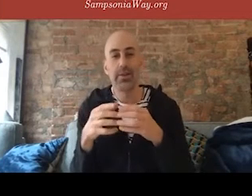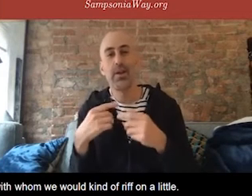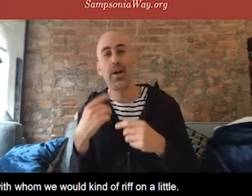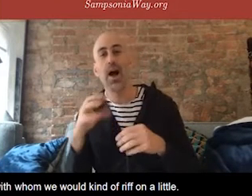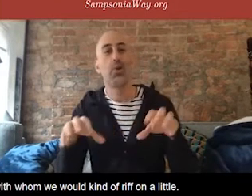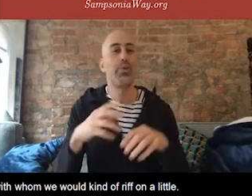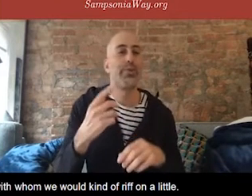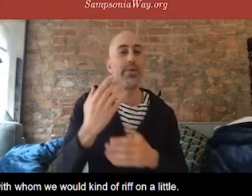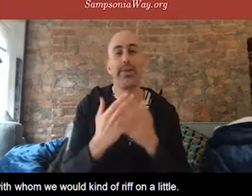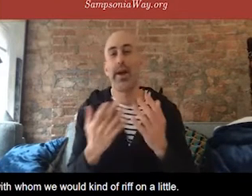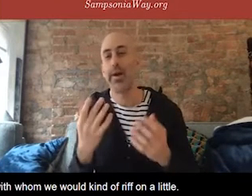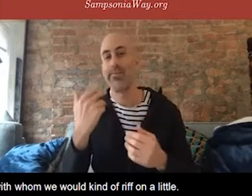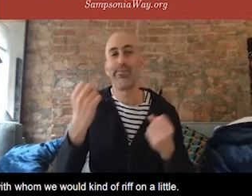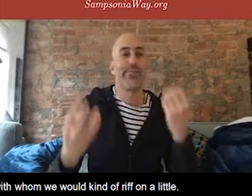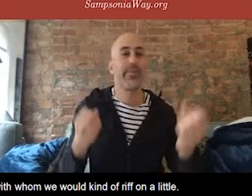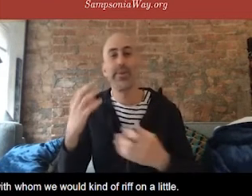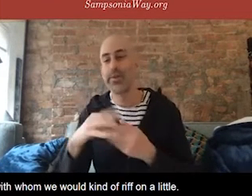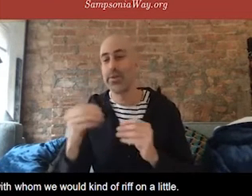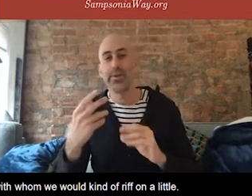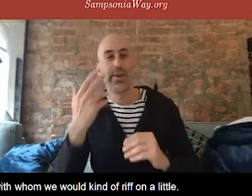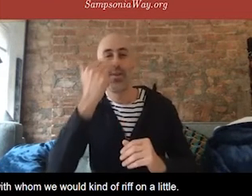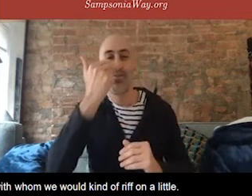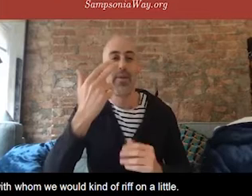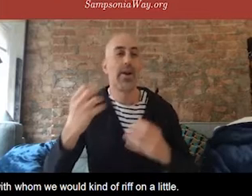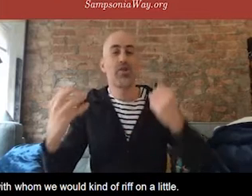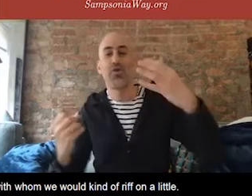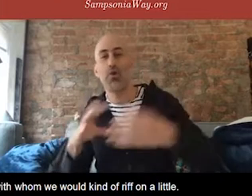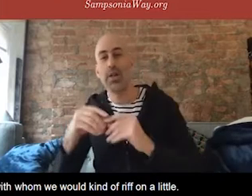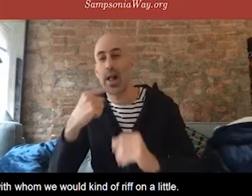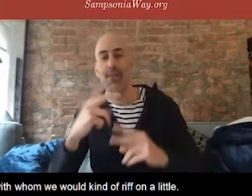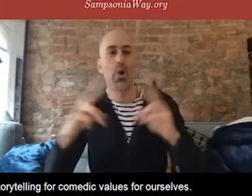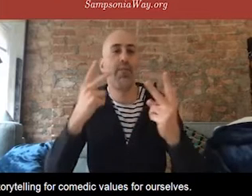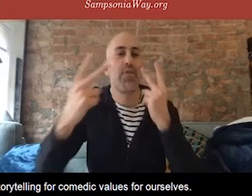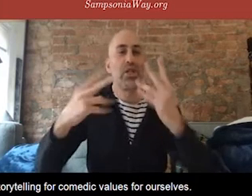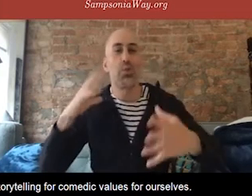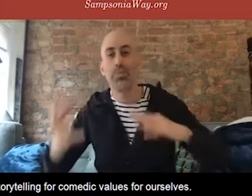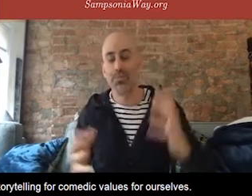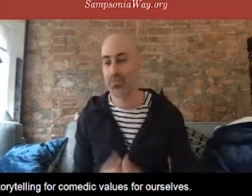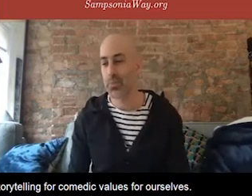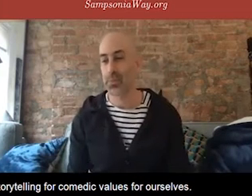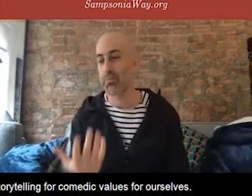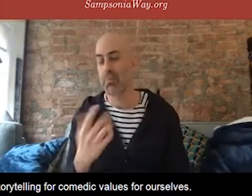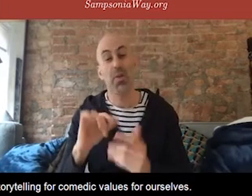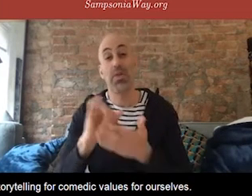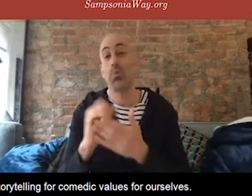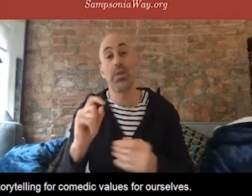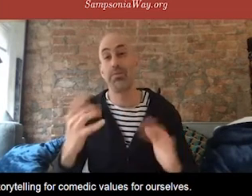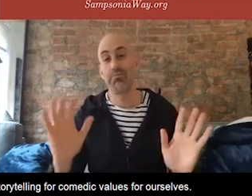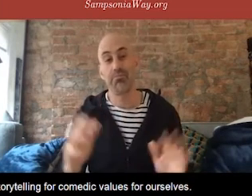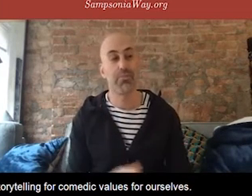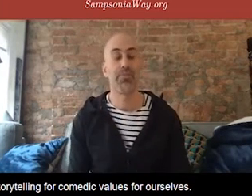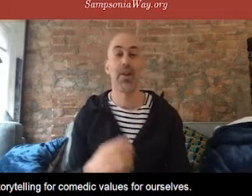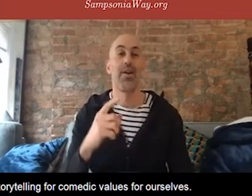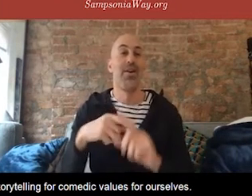I had just a group of two or three friends with whom we would kind of riff on little comic storytelling and